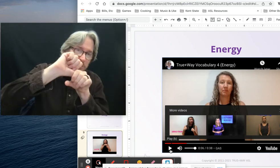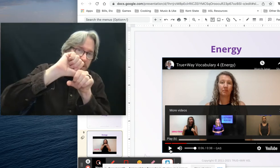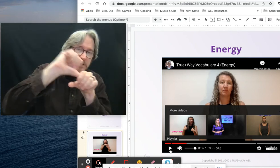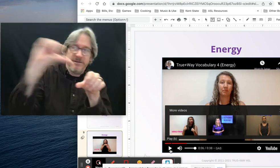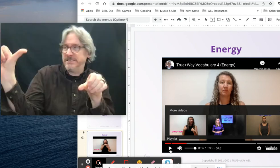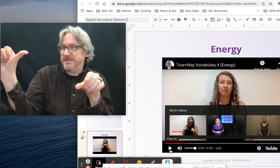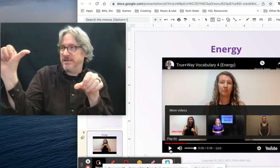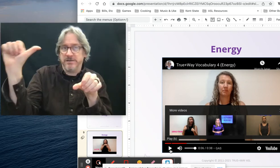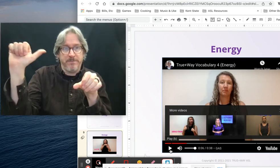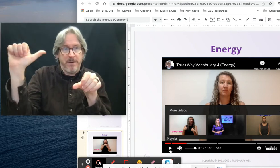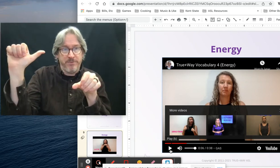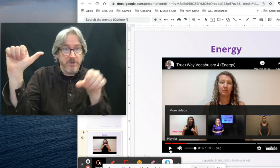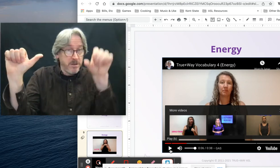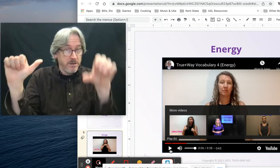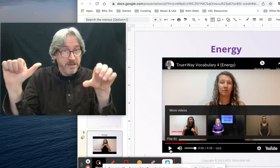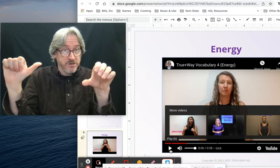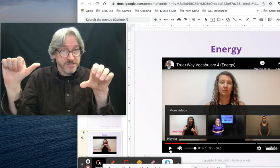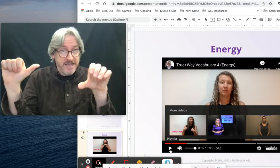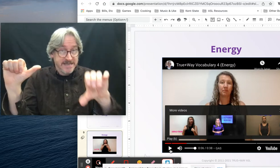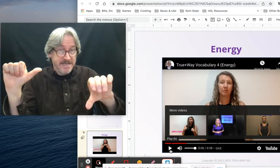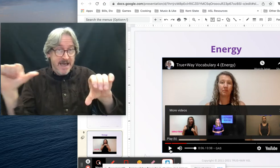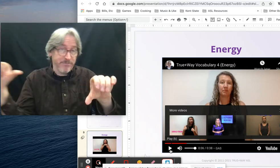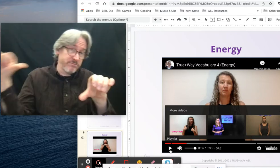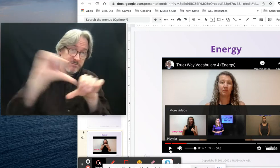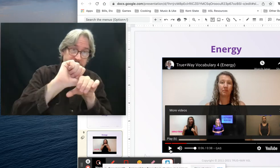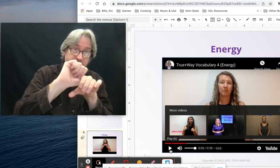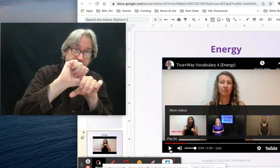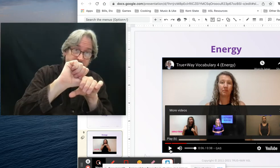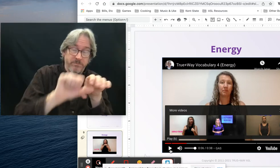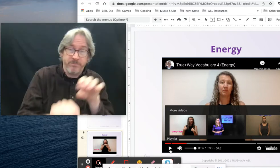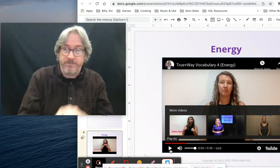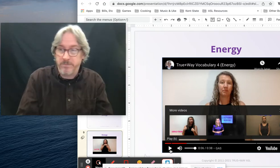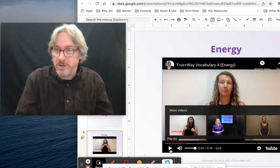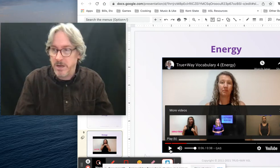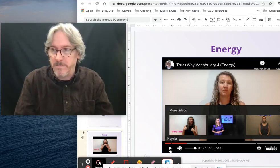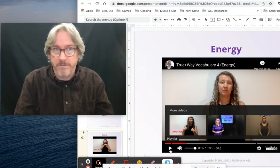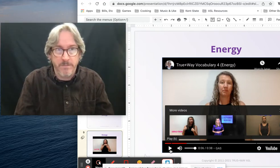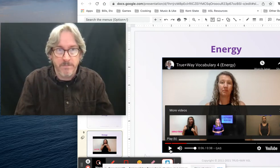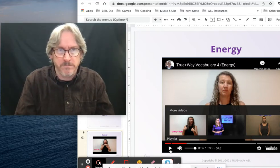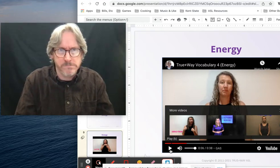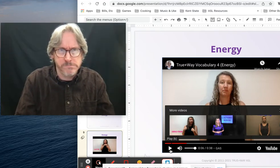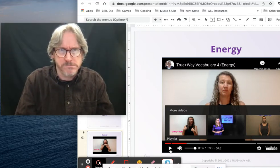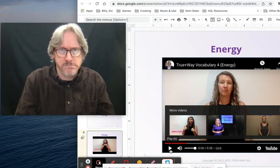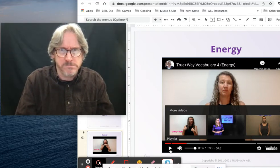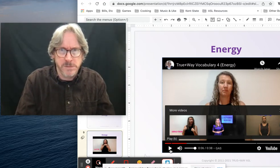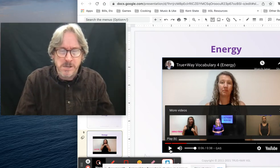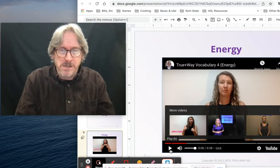that you're putting this is the pump, and here's the gas cap. You know.